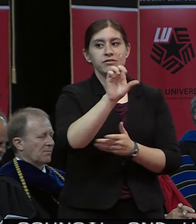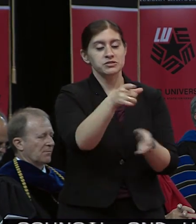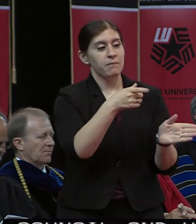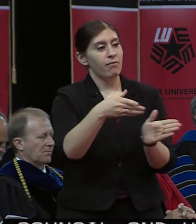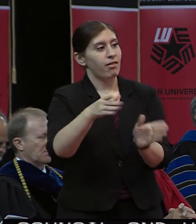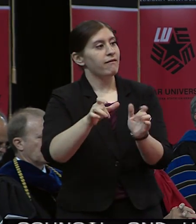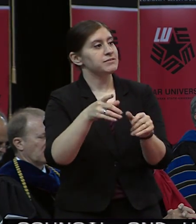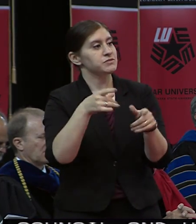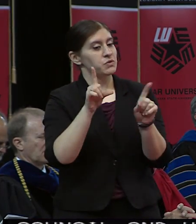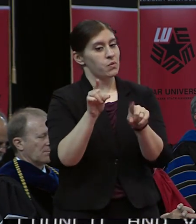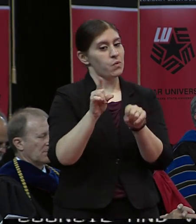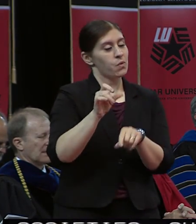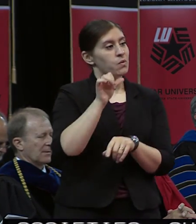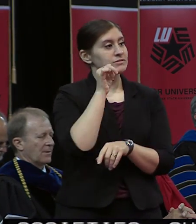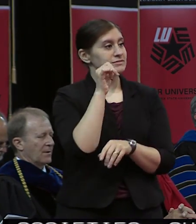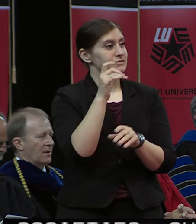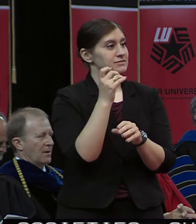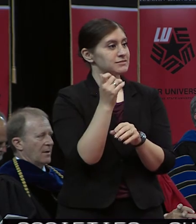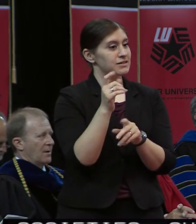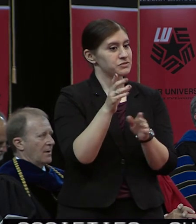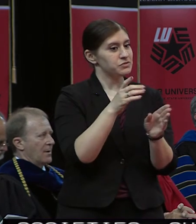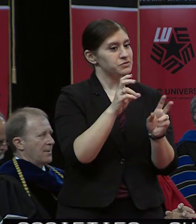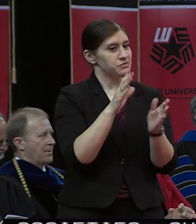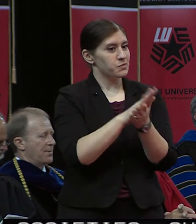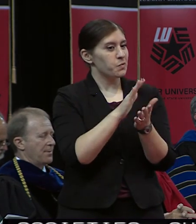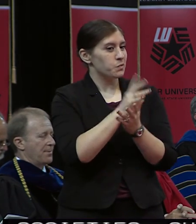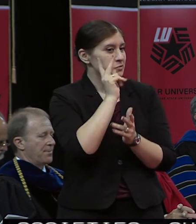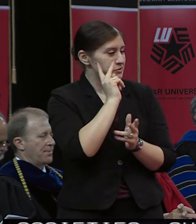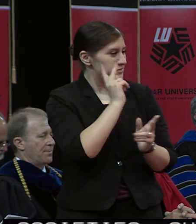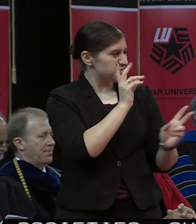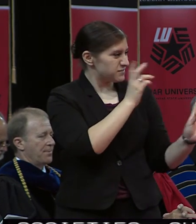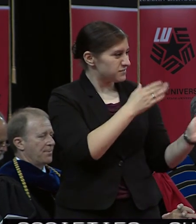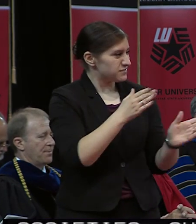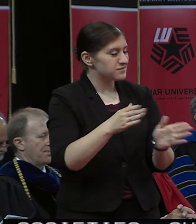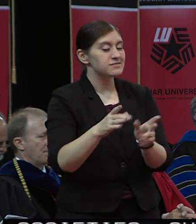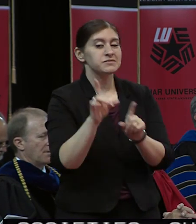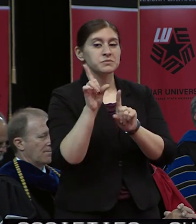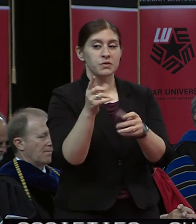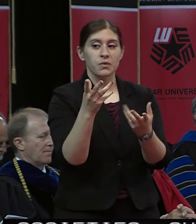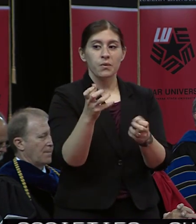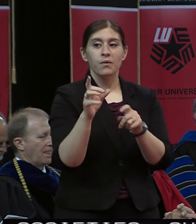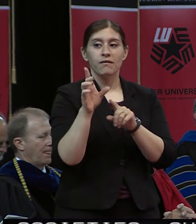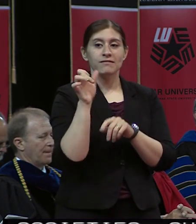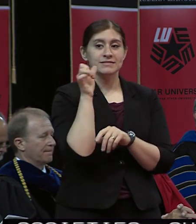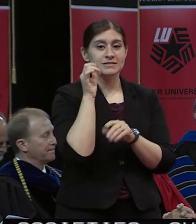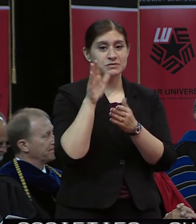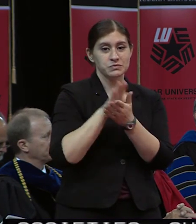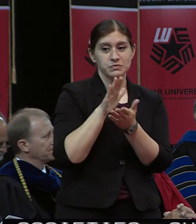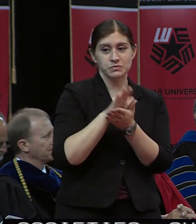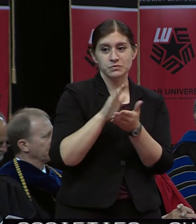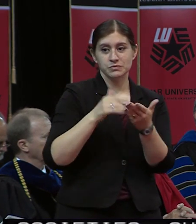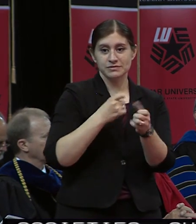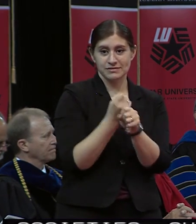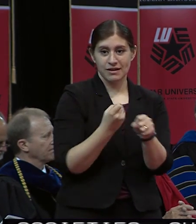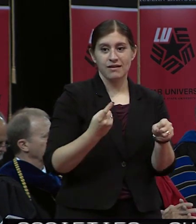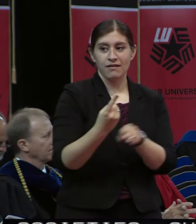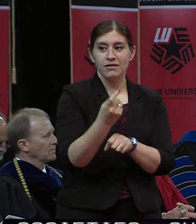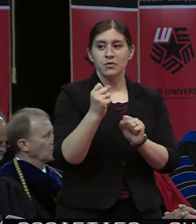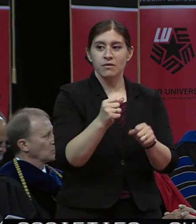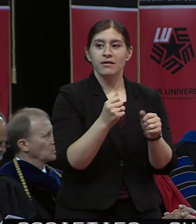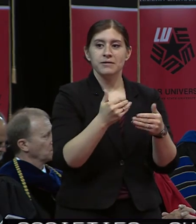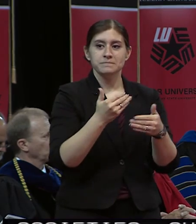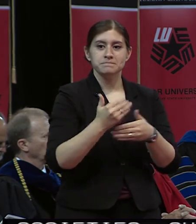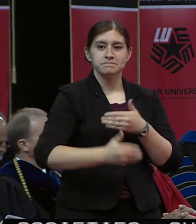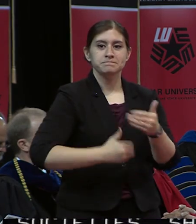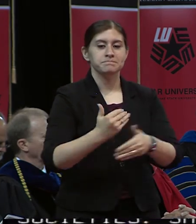attend dental school. I think you see a theme here tonight. She plans to attend dental school next year so she can follow a path